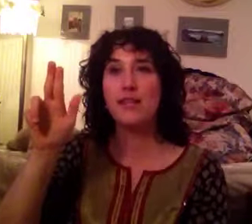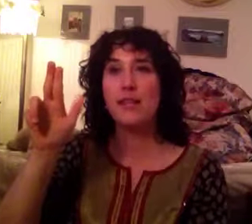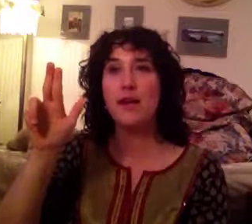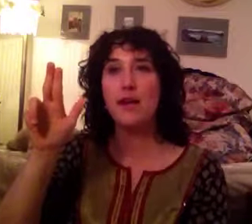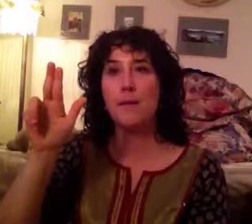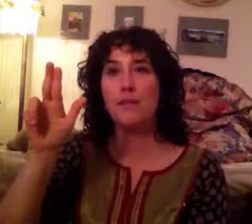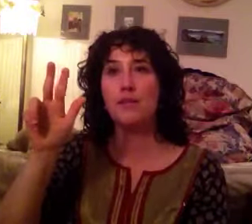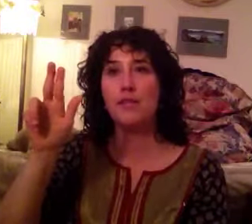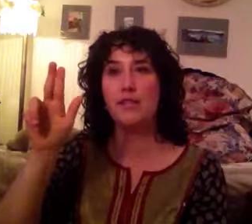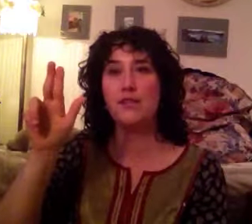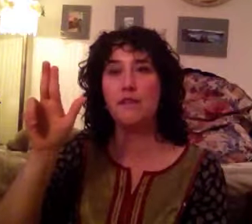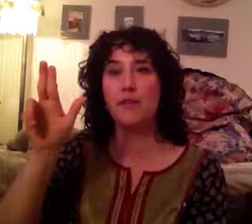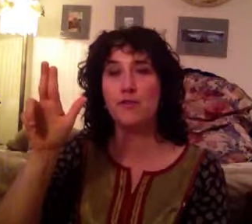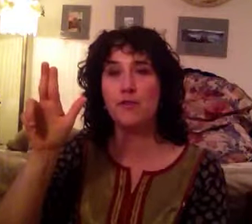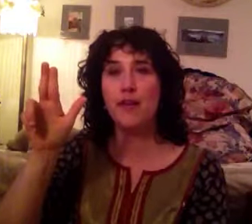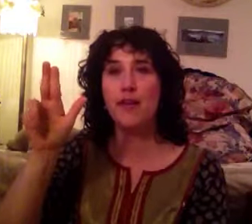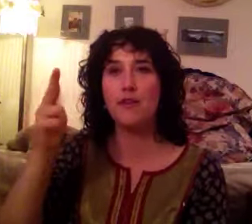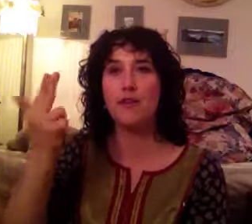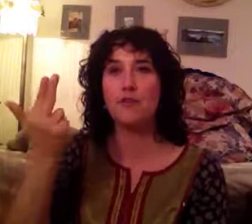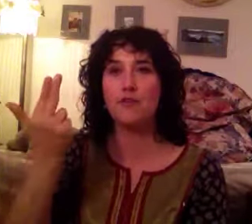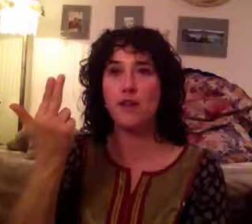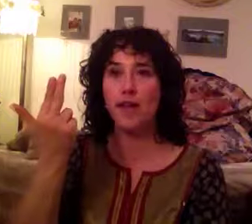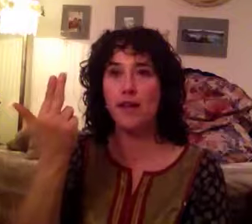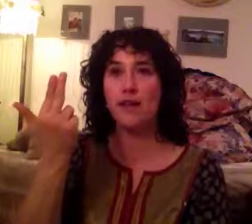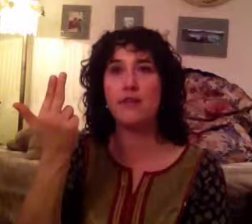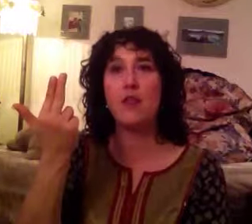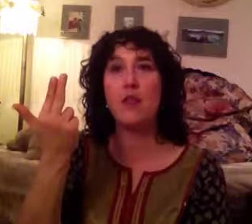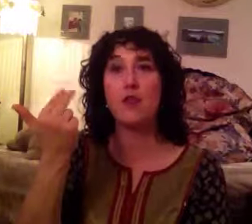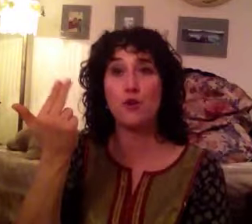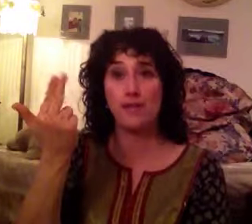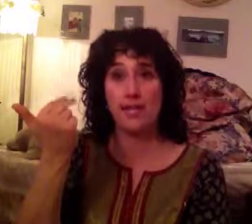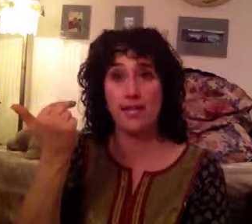the these 2 fingers together, turn your hand, 13.